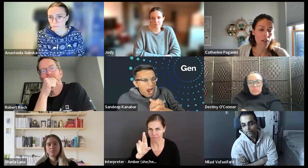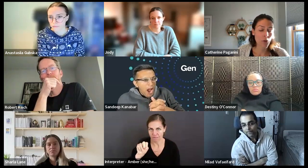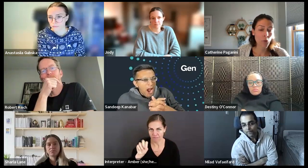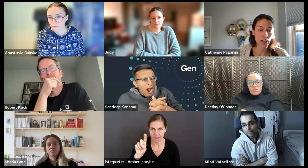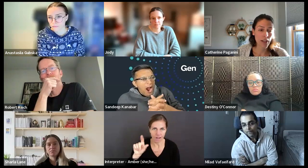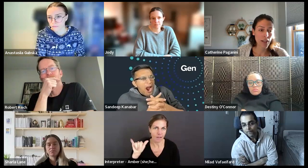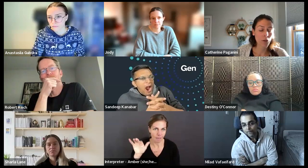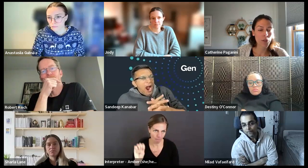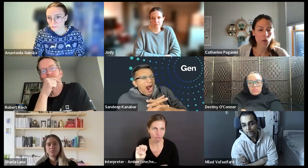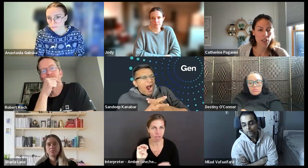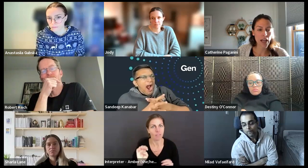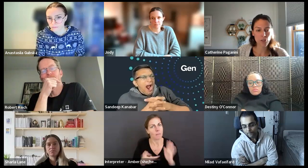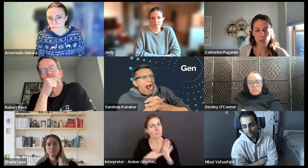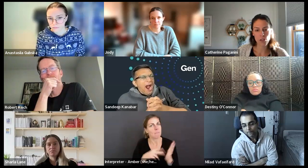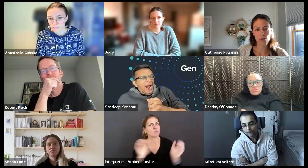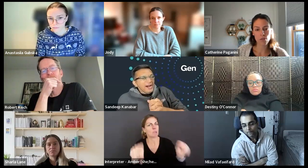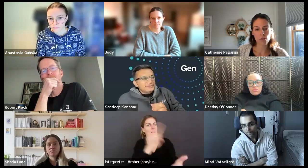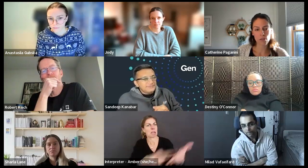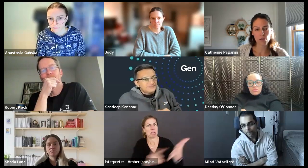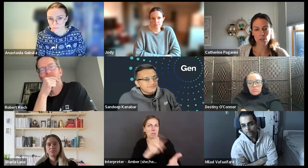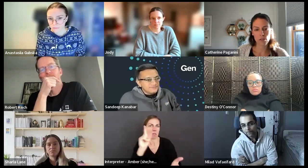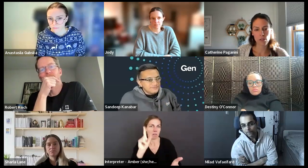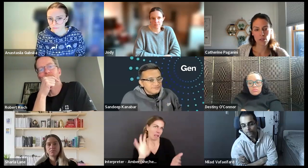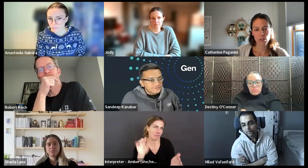because they wait, like they only booked it afterwards, so.